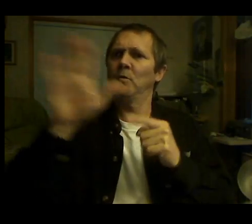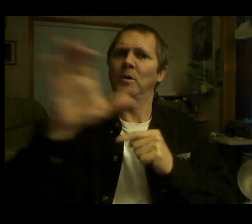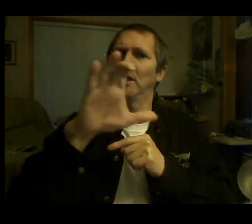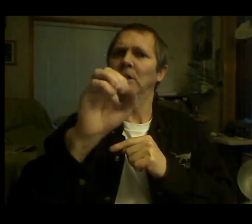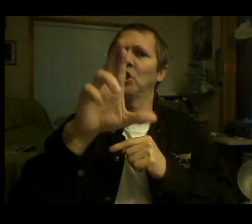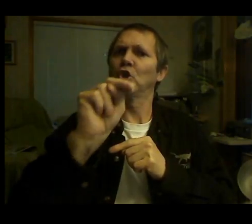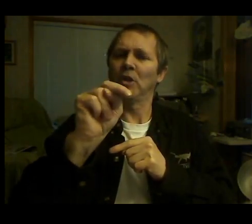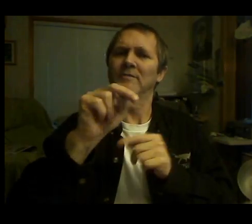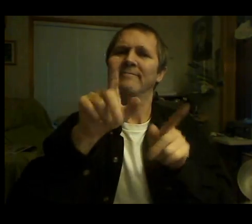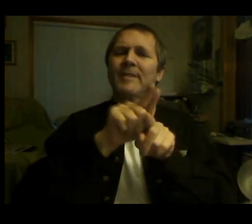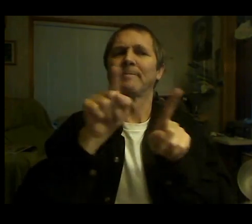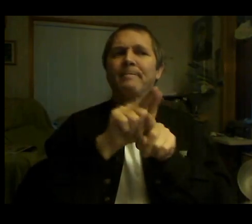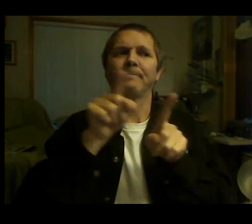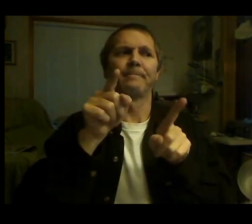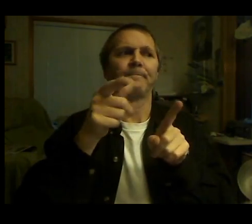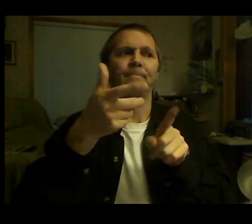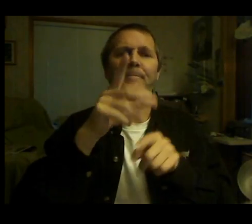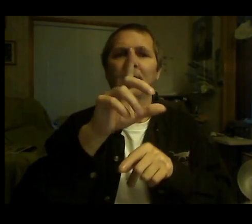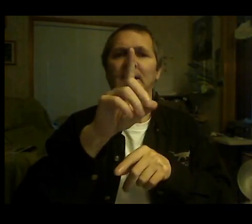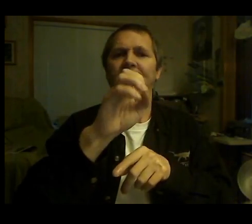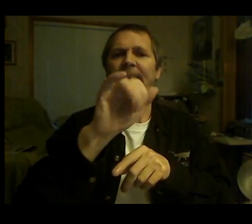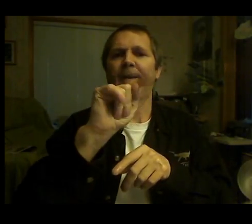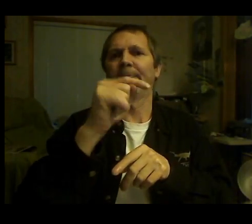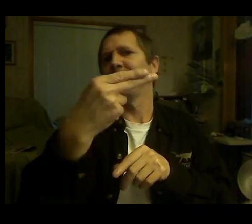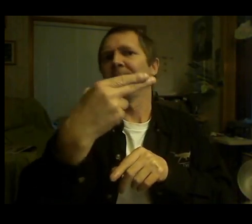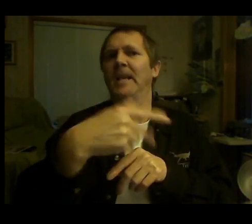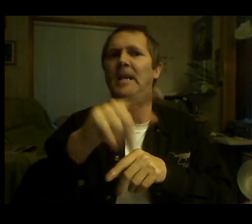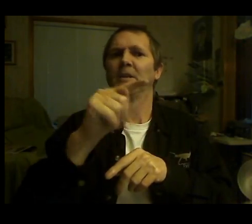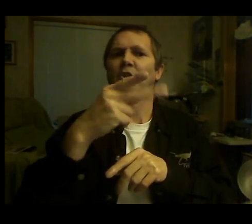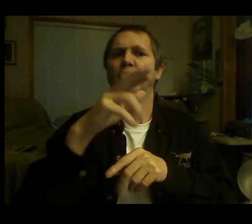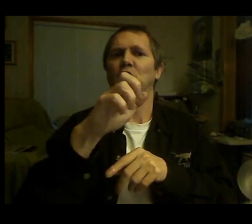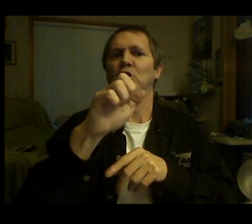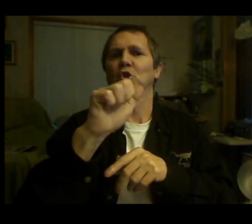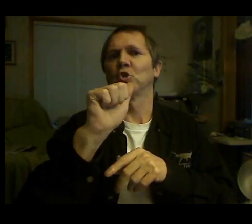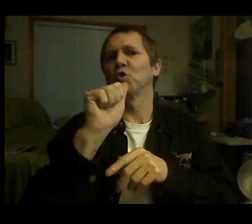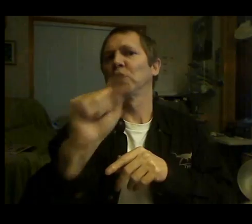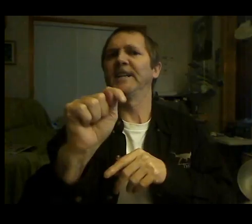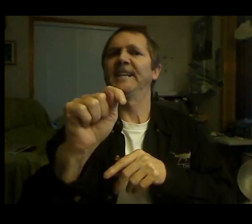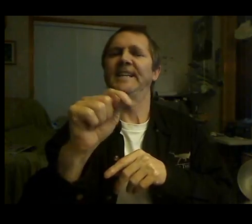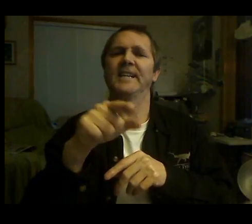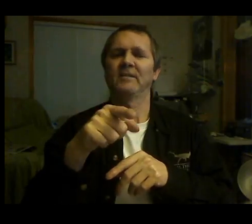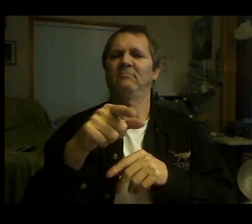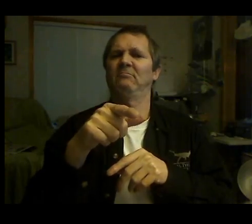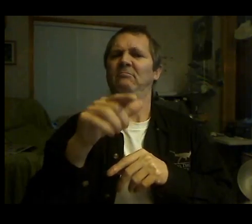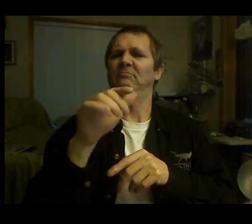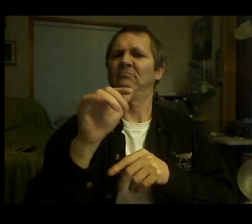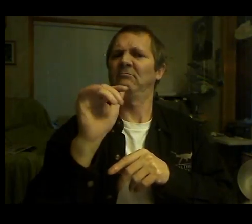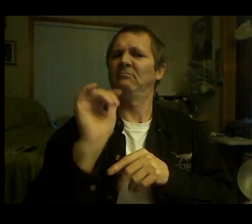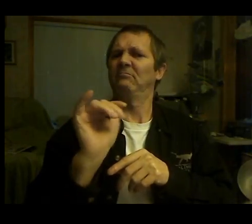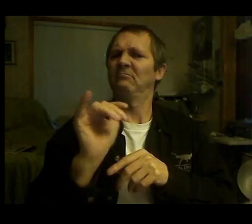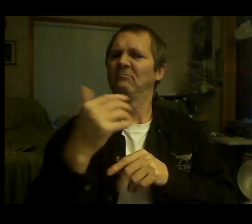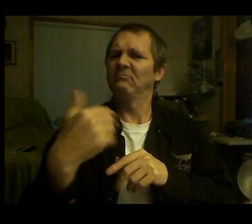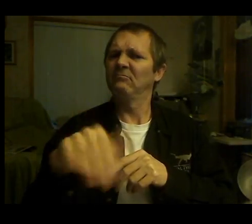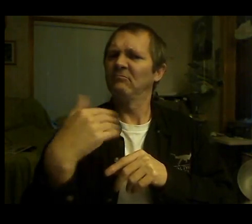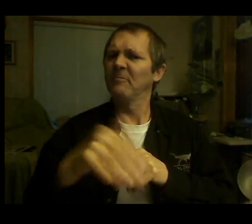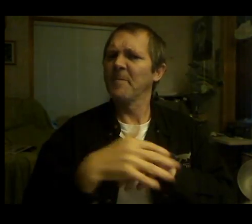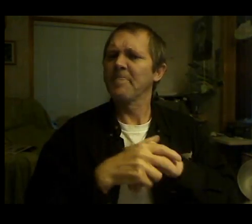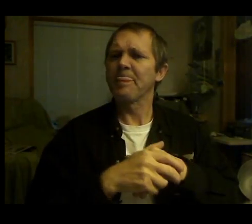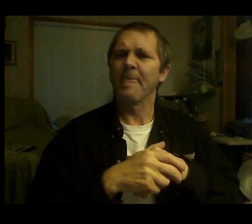are another chance of speaking to supporters at an Obama rally in Tampa, Florida. That word tonight, Joe, in the caption, just when I thought I was out,